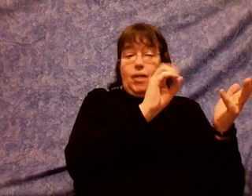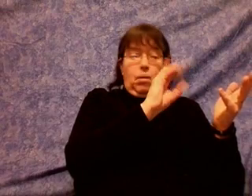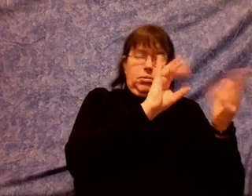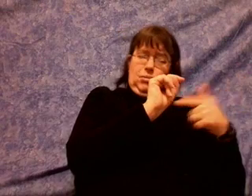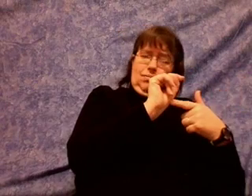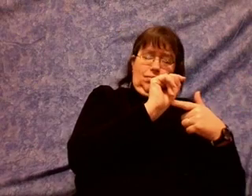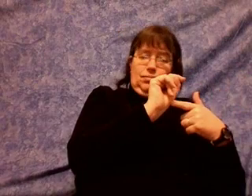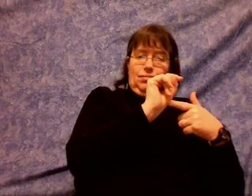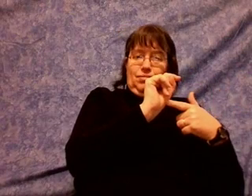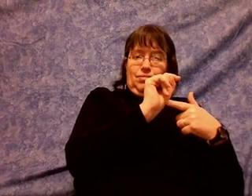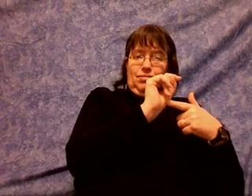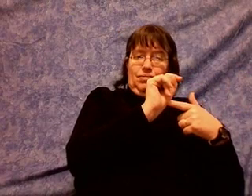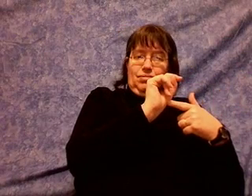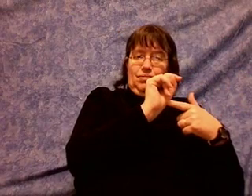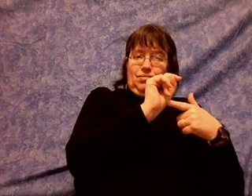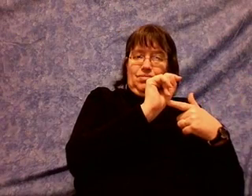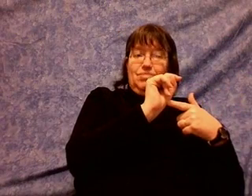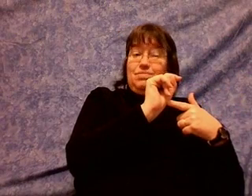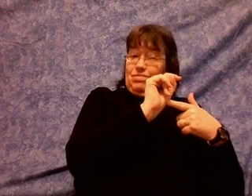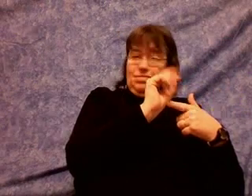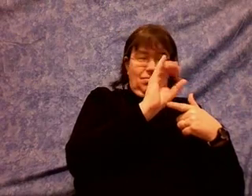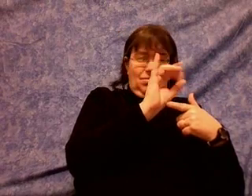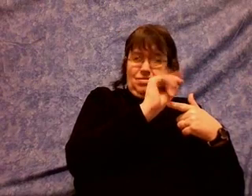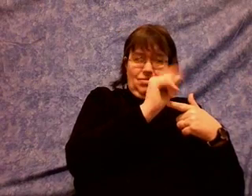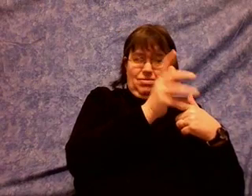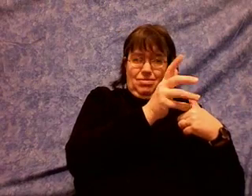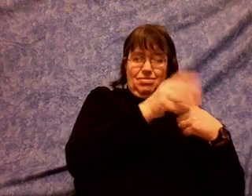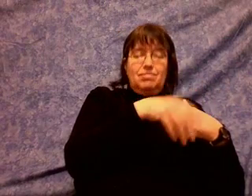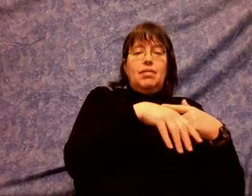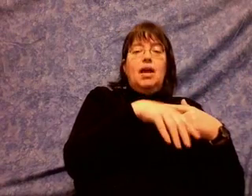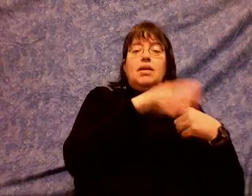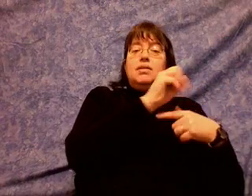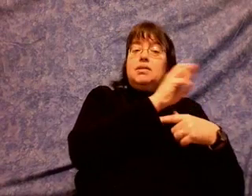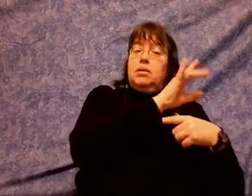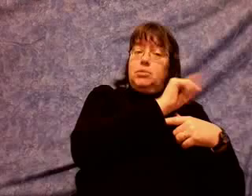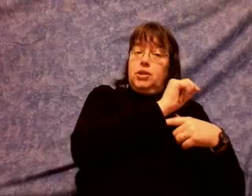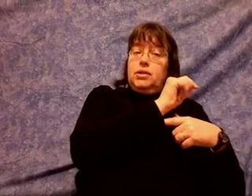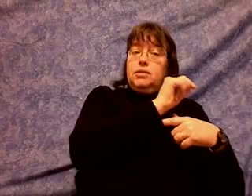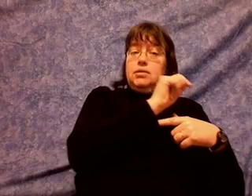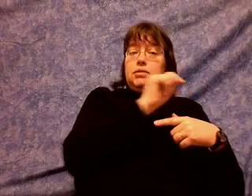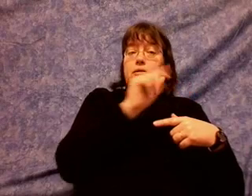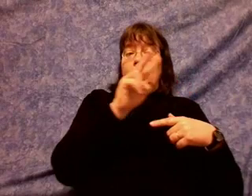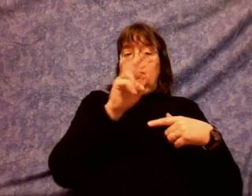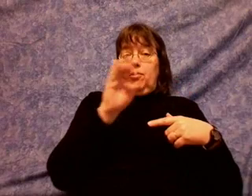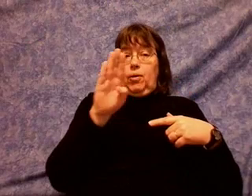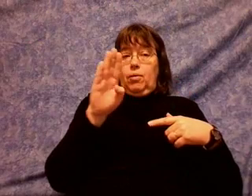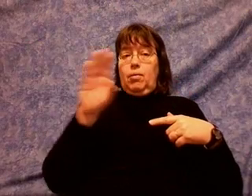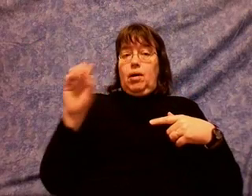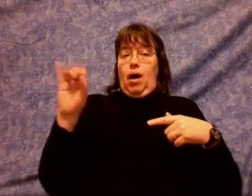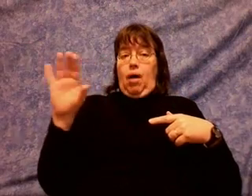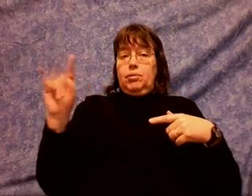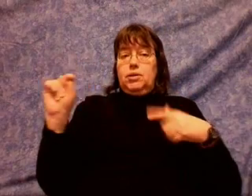So, if you ask what an object is, it's like, for example, in the